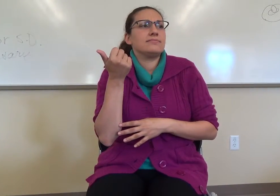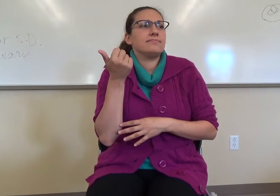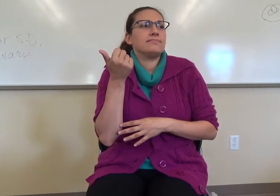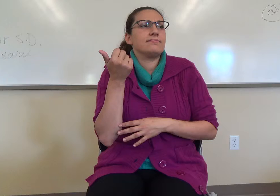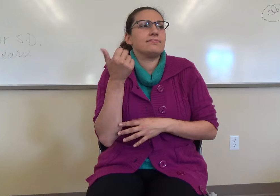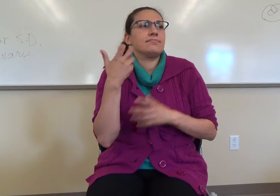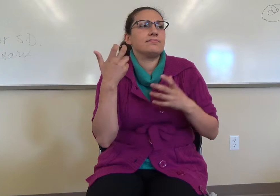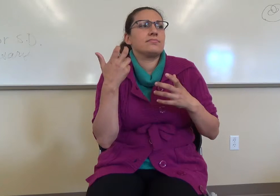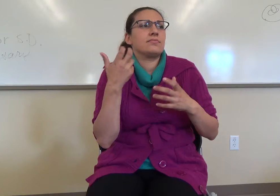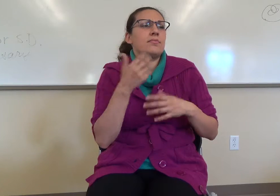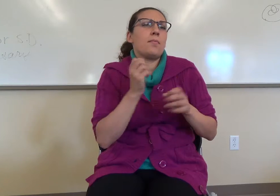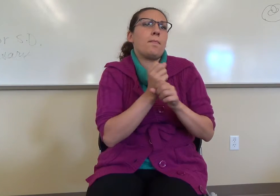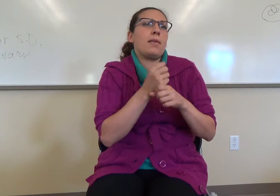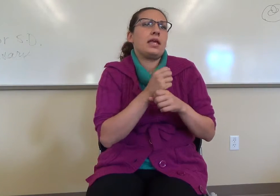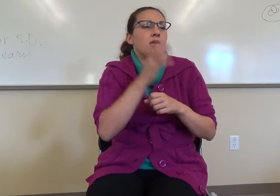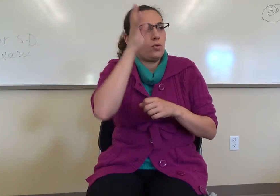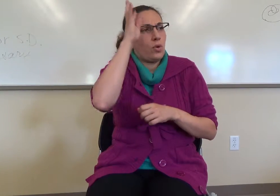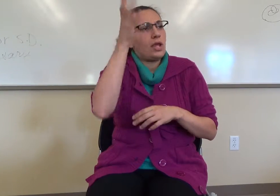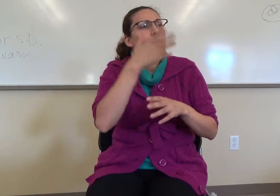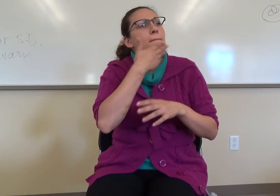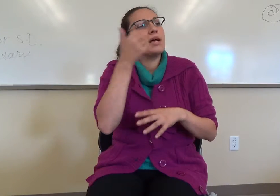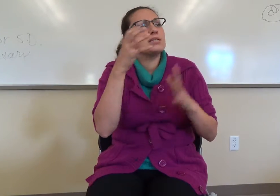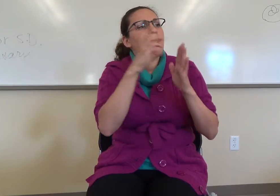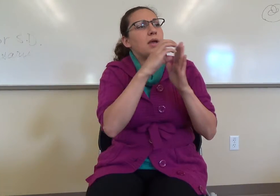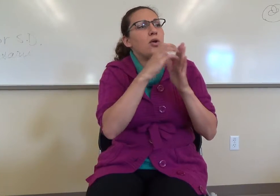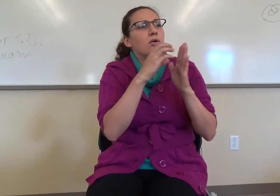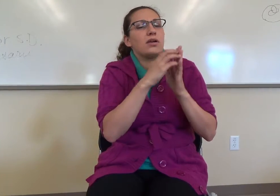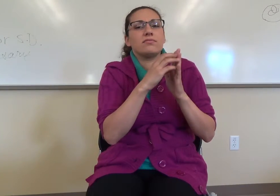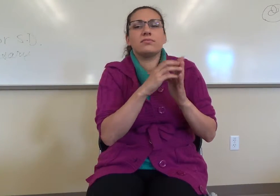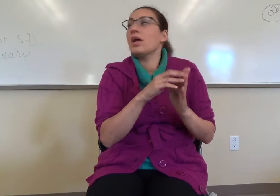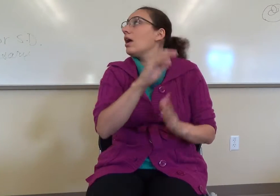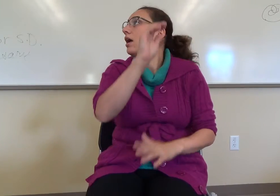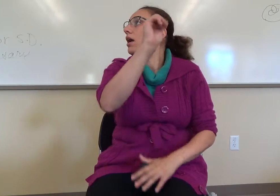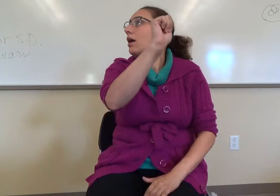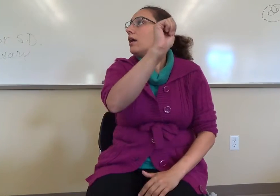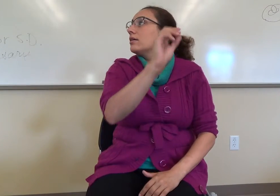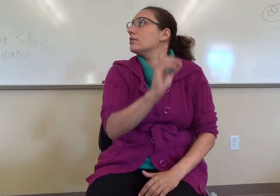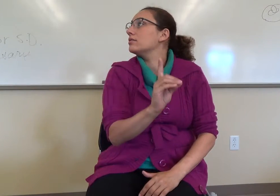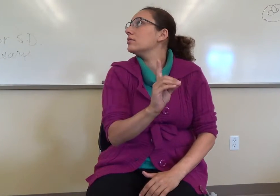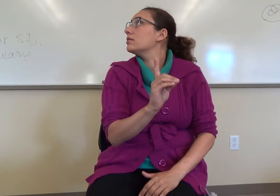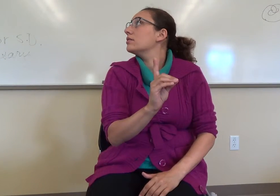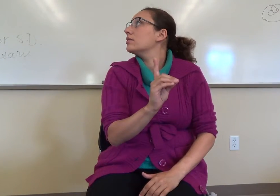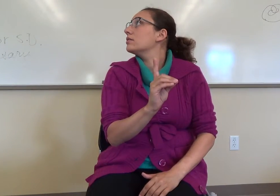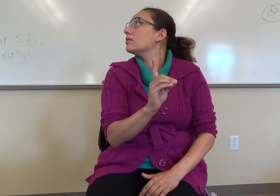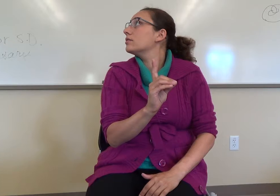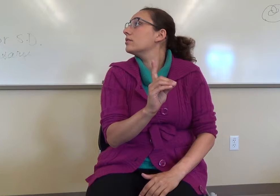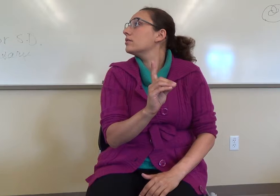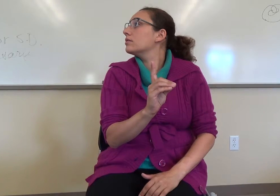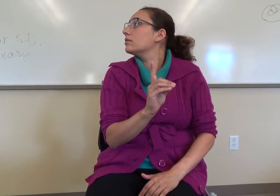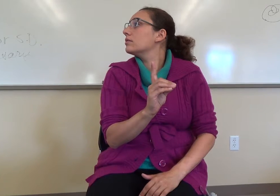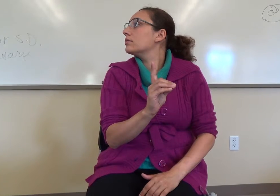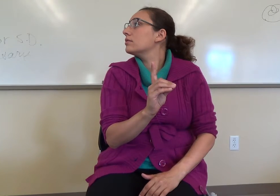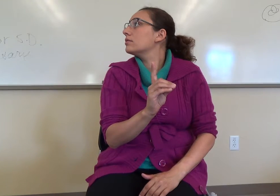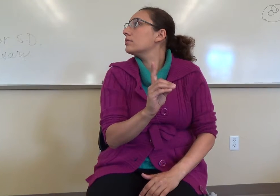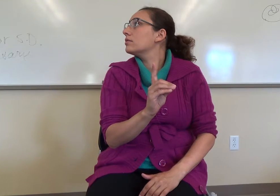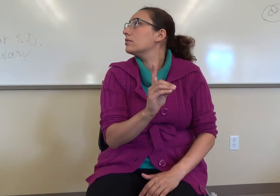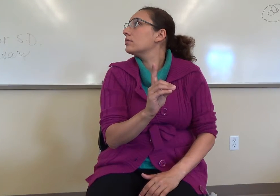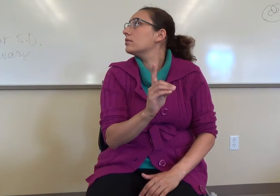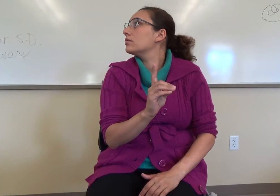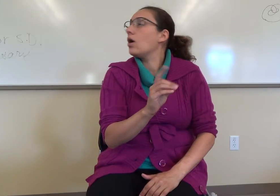paragraph? Yeah, it looks like it's this. It looks like it's this. How do they get